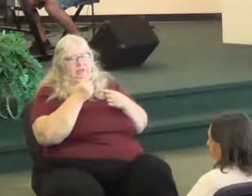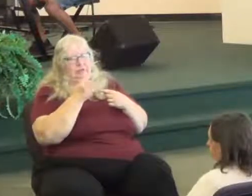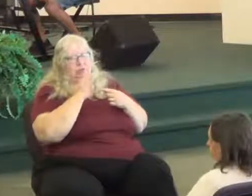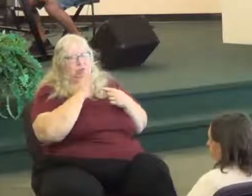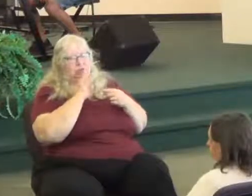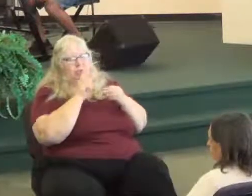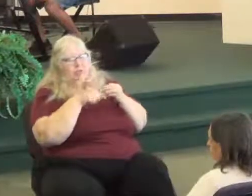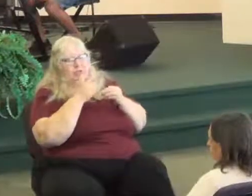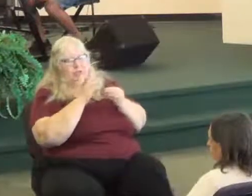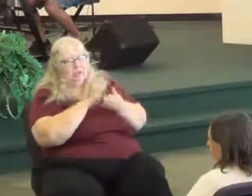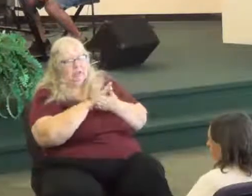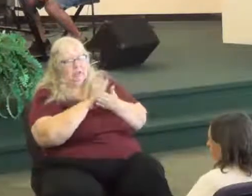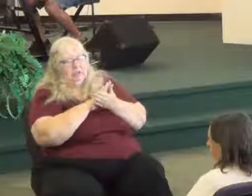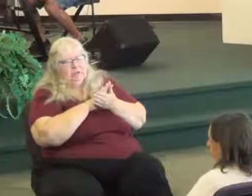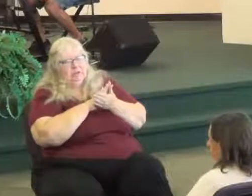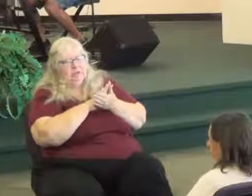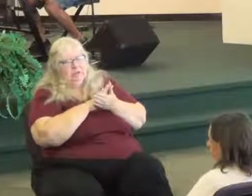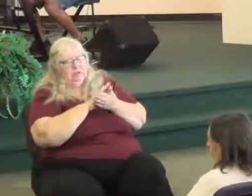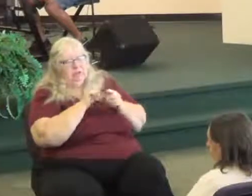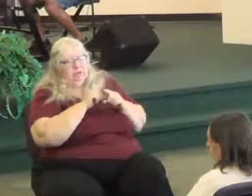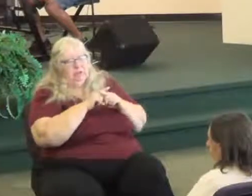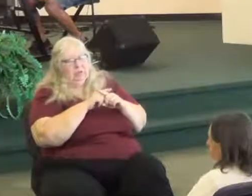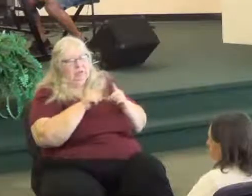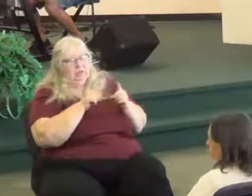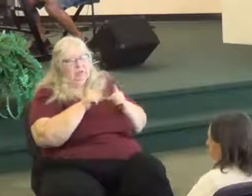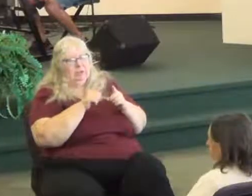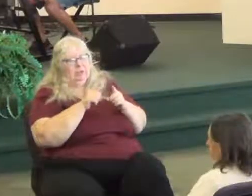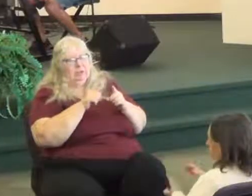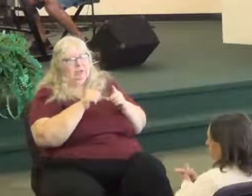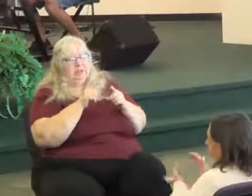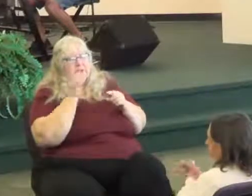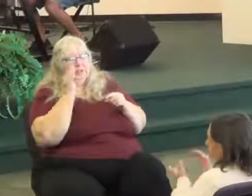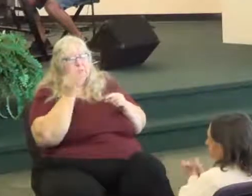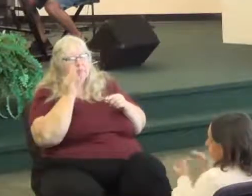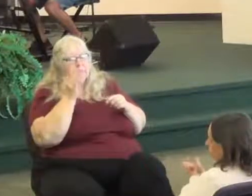want to tell you what, I don't know about you, but I thought he did a really good job.